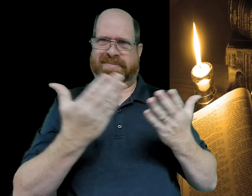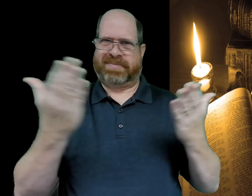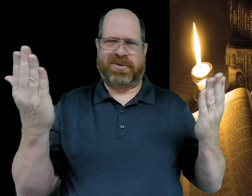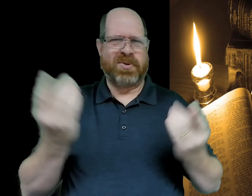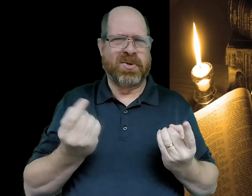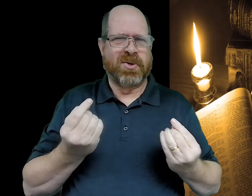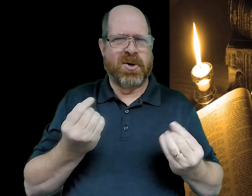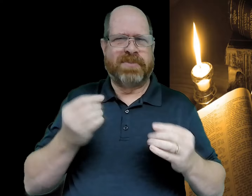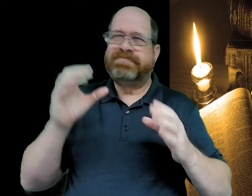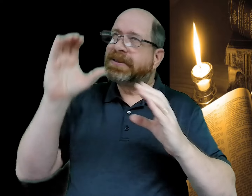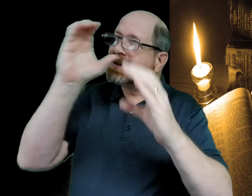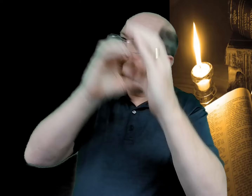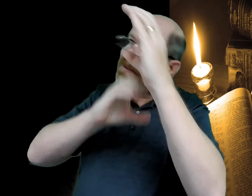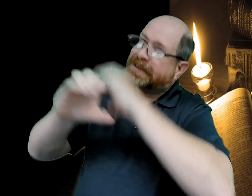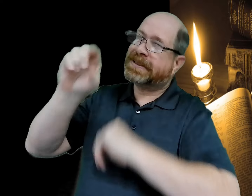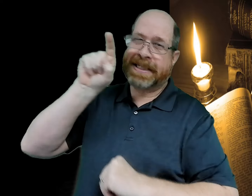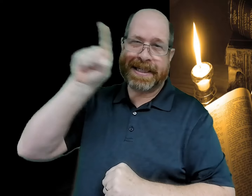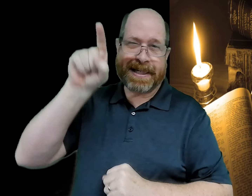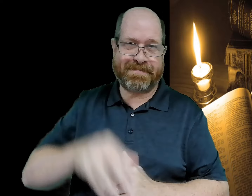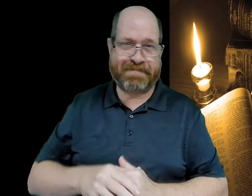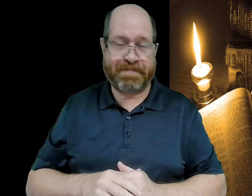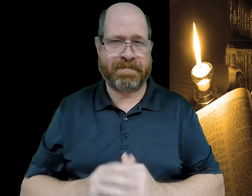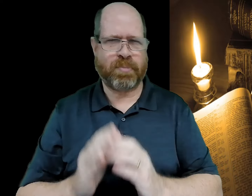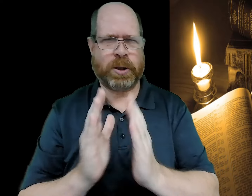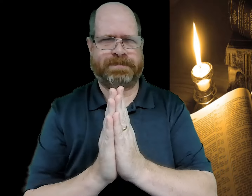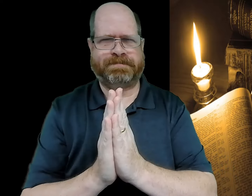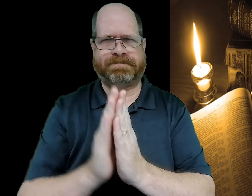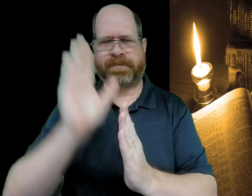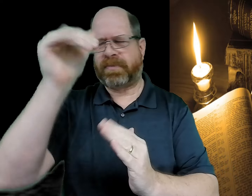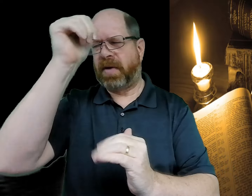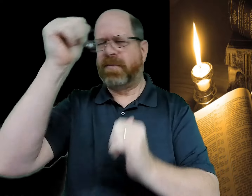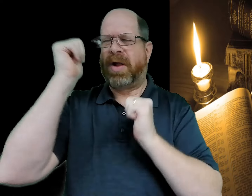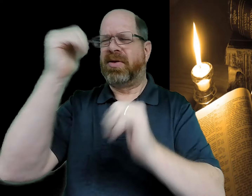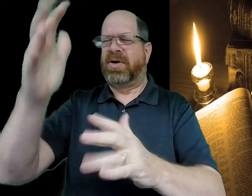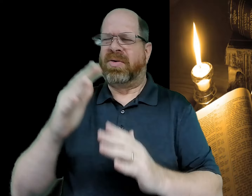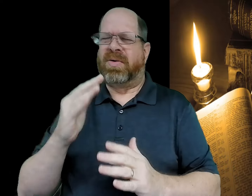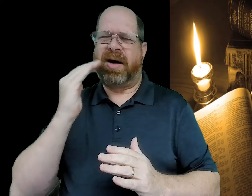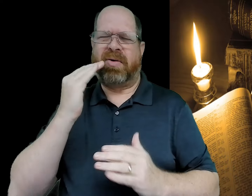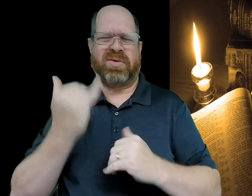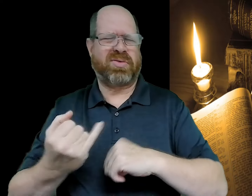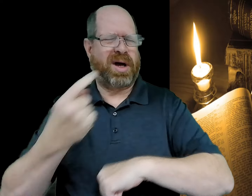many problems in the world, but we need to seek Him. Let's pray. Heavenly Father,